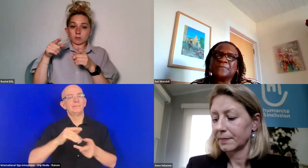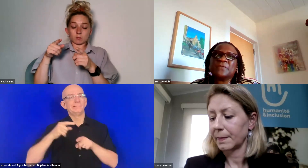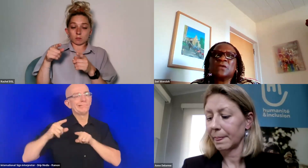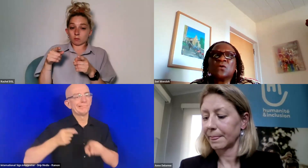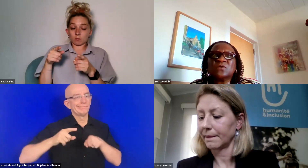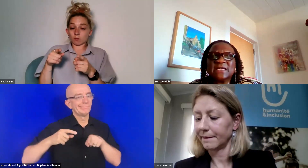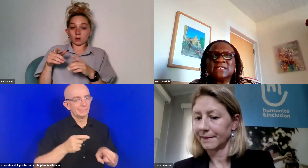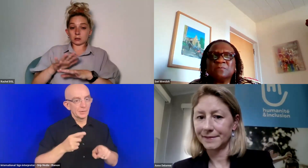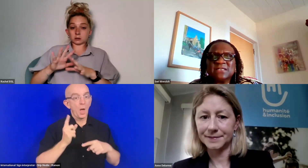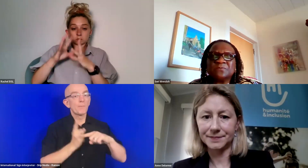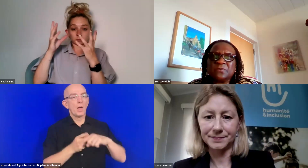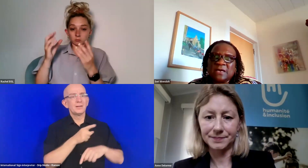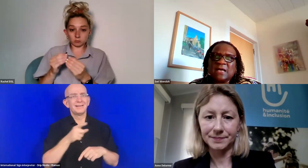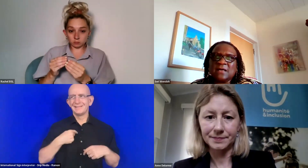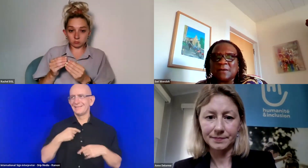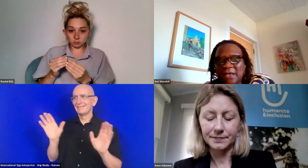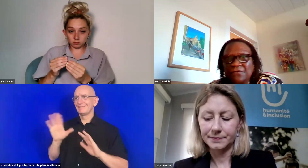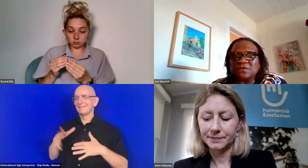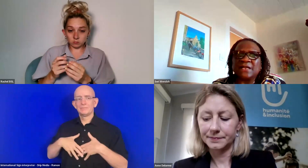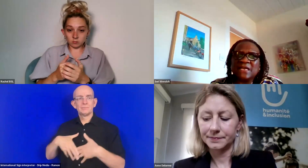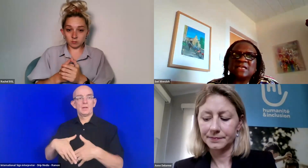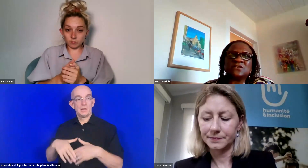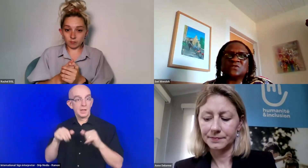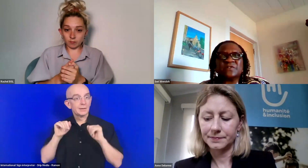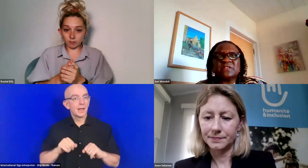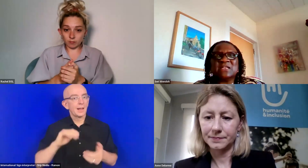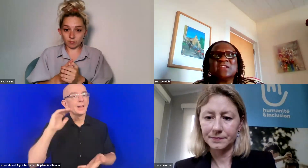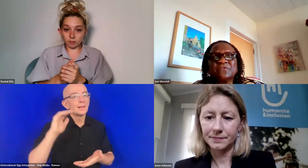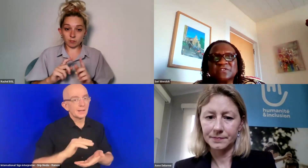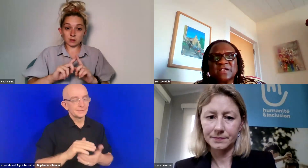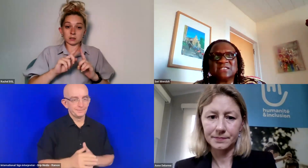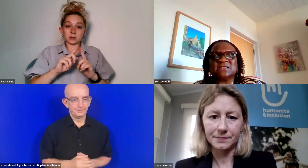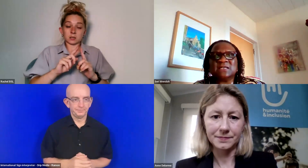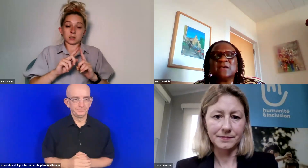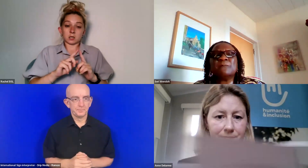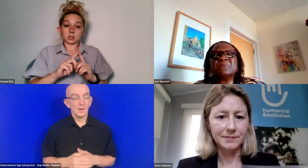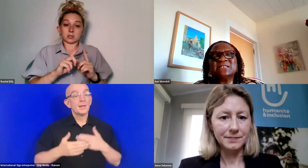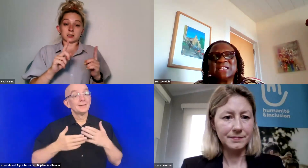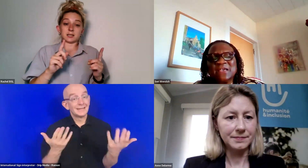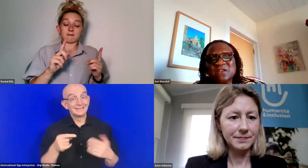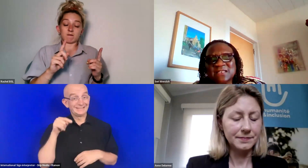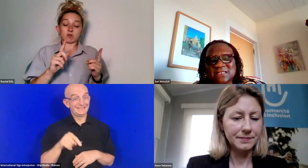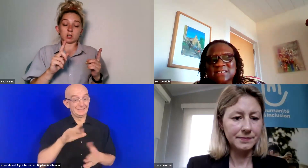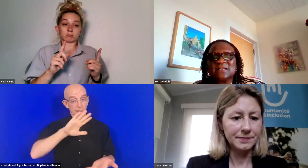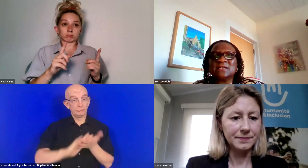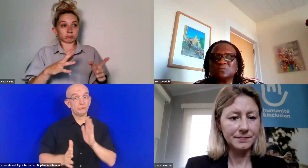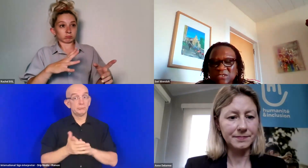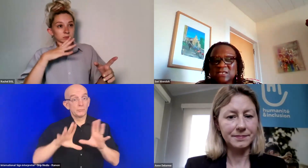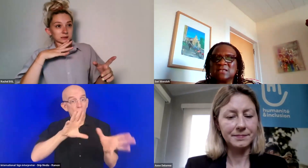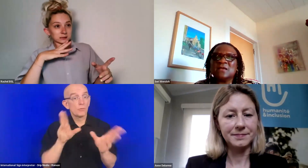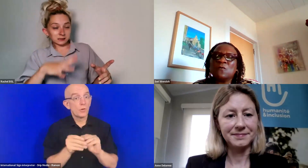all. Concerted multiple efforts are needed to strengthen infrastructure, build